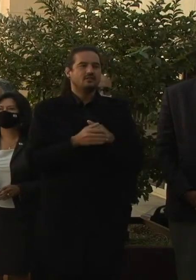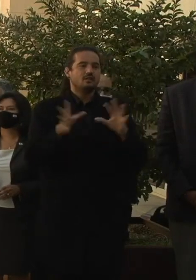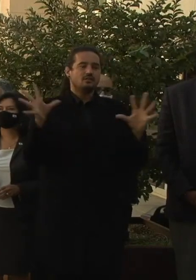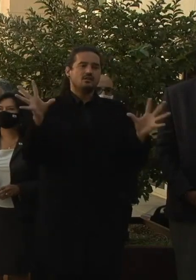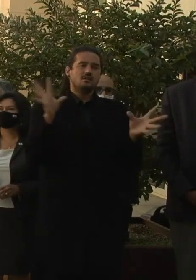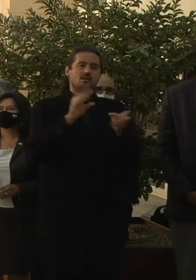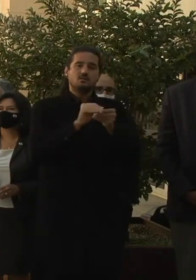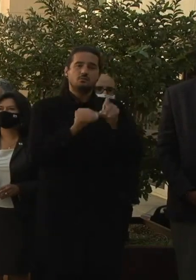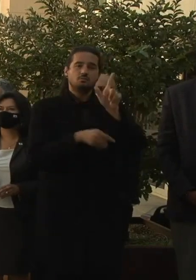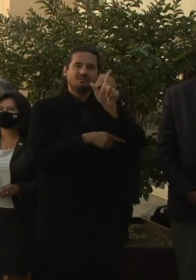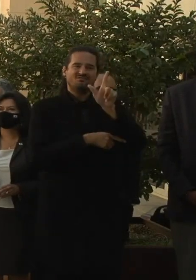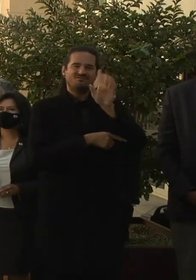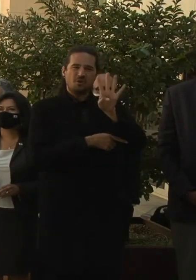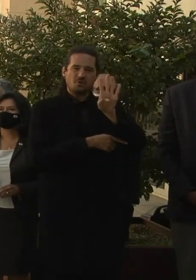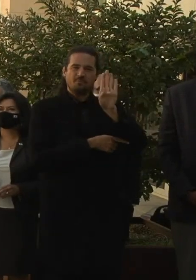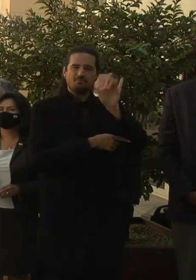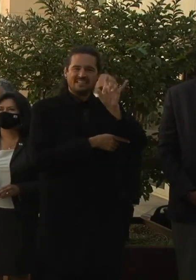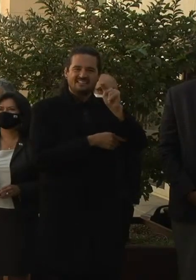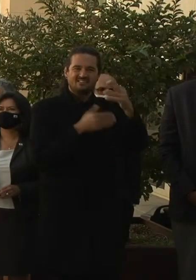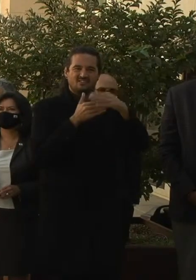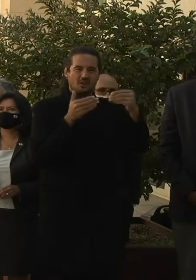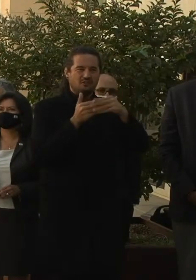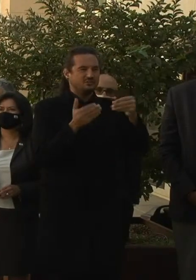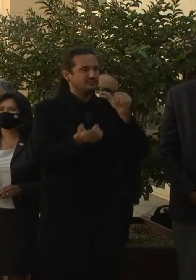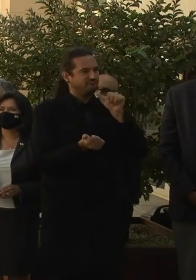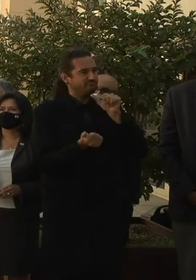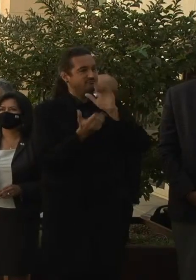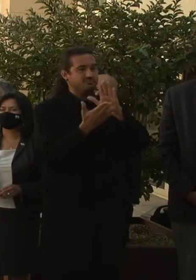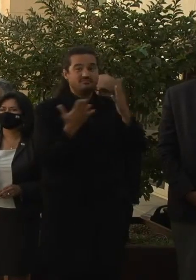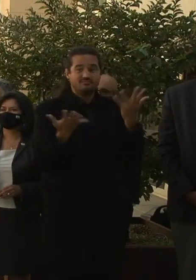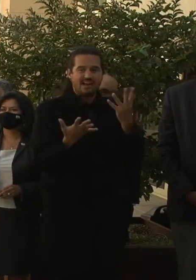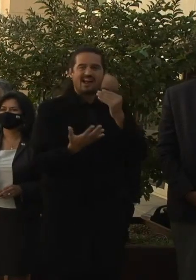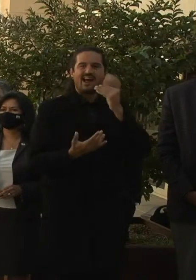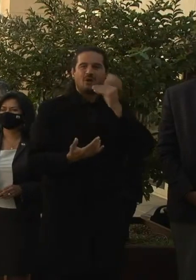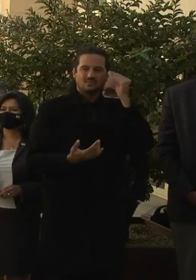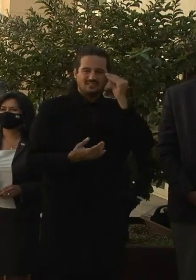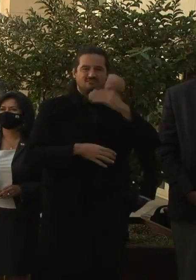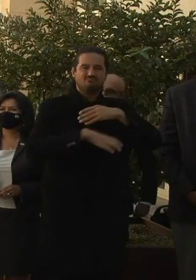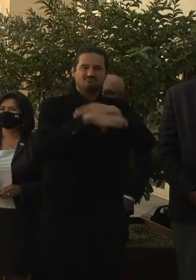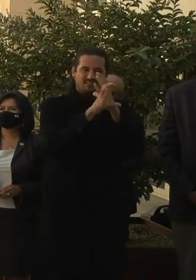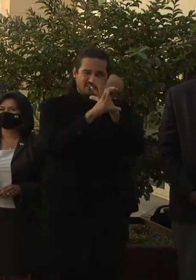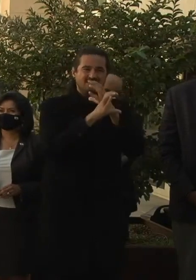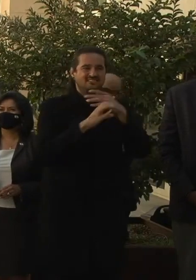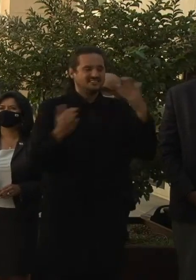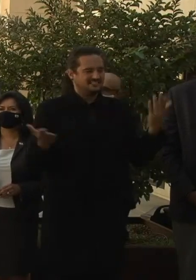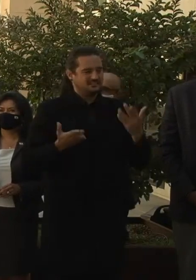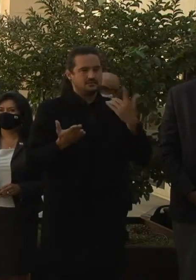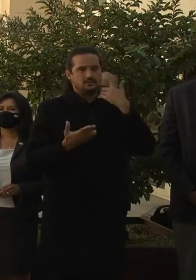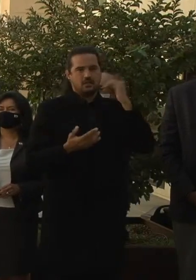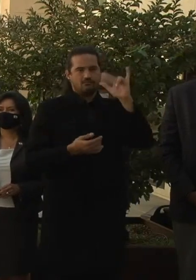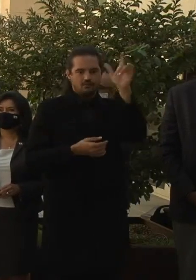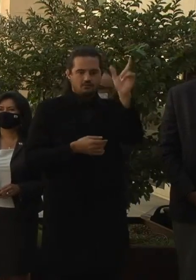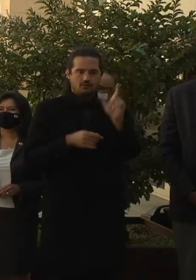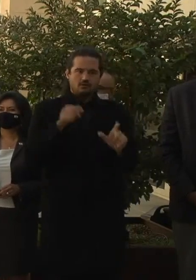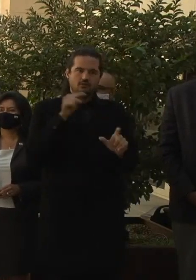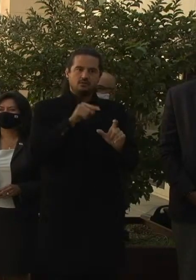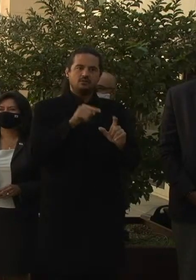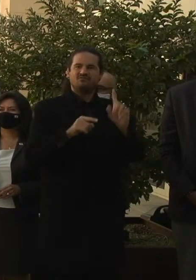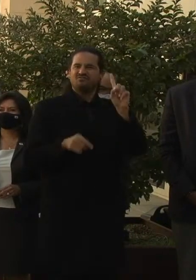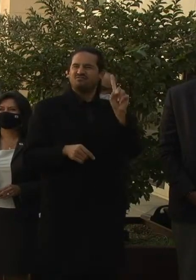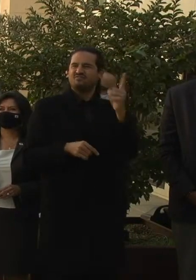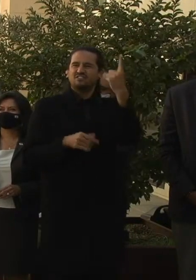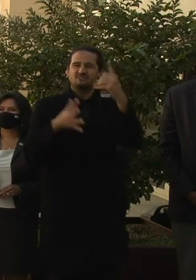address the issue of housing and homelessness in the state of California. This is unprecedented in U.S. history. No state has